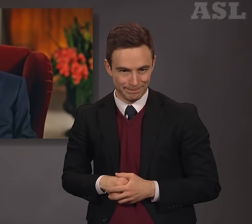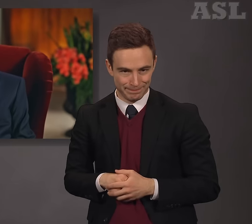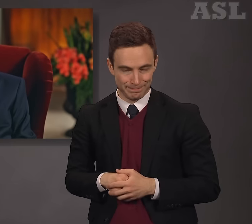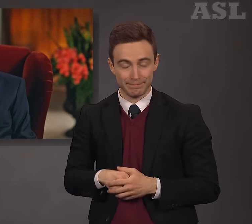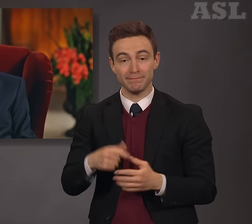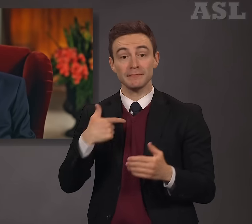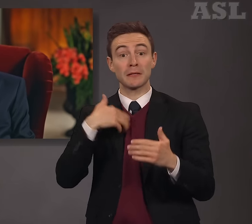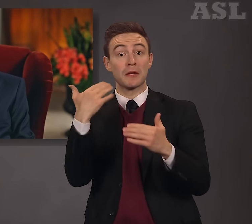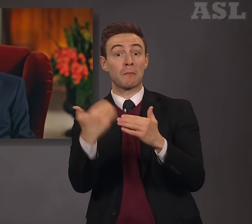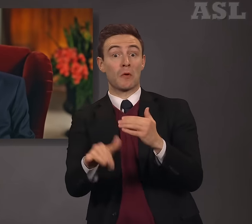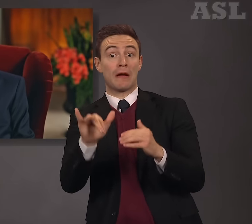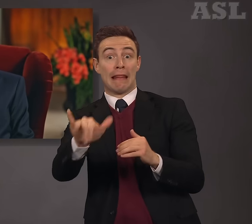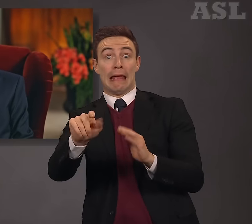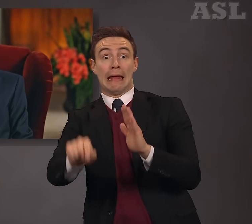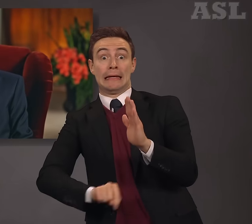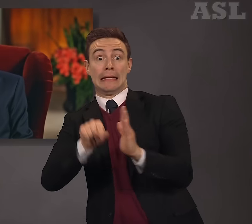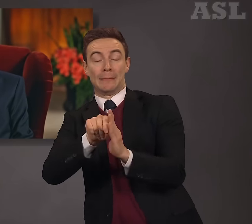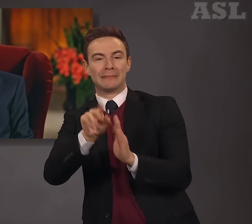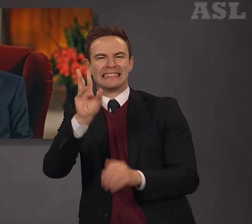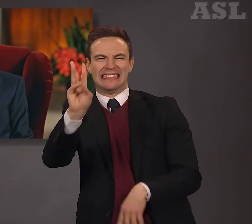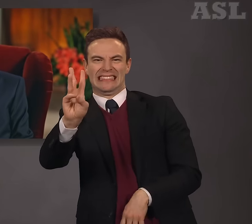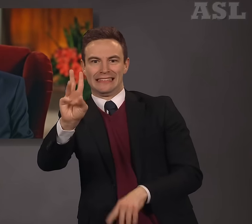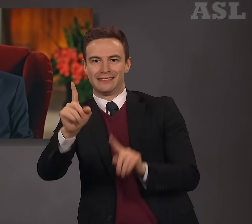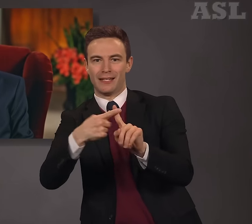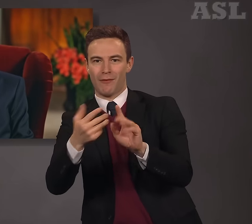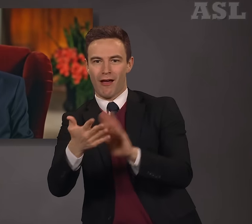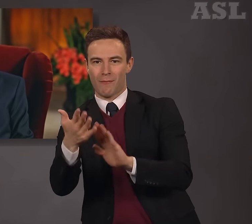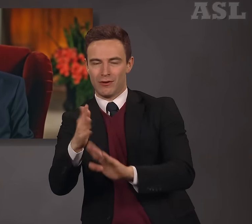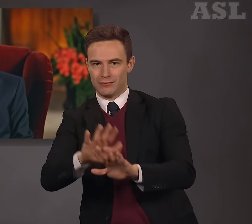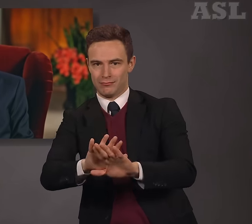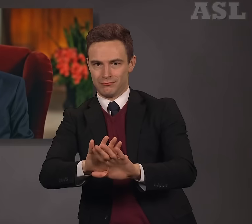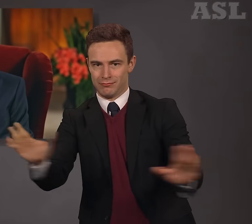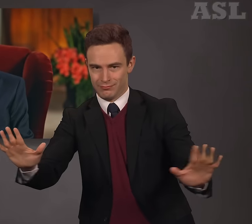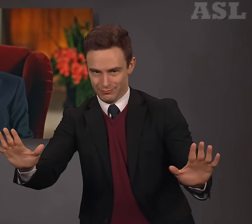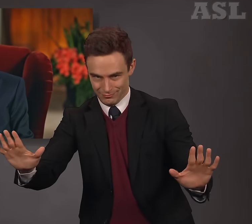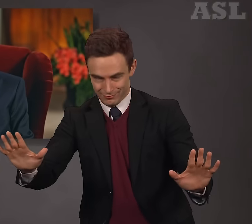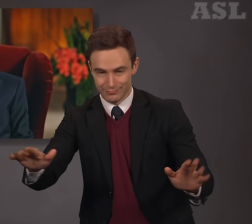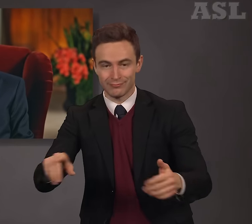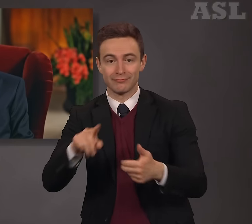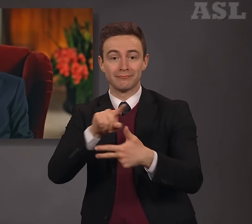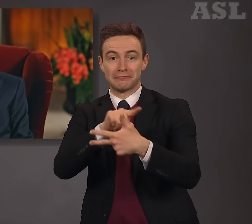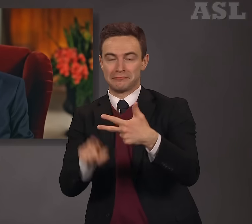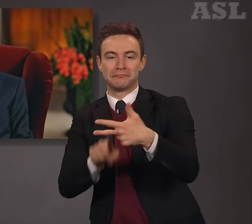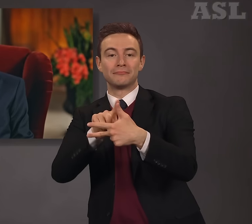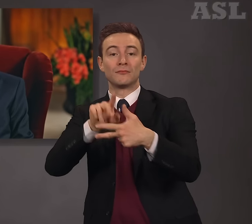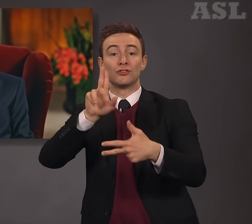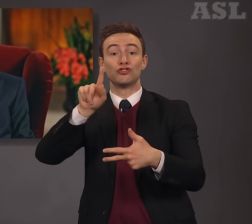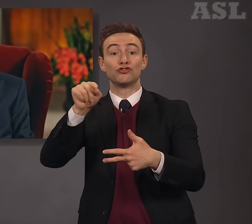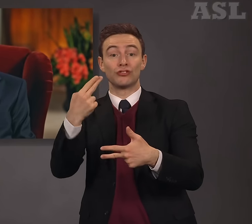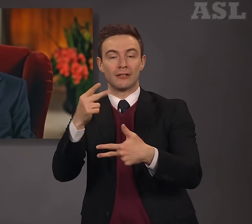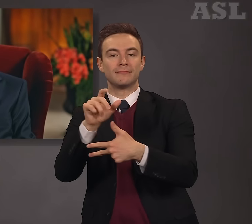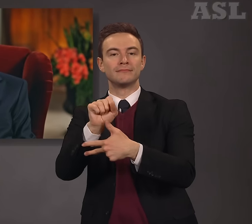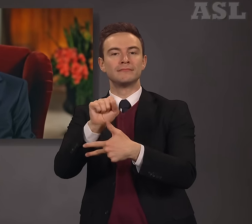When I was born, there were six functioning temples in the church, one each in